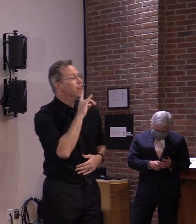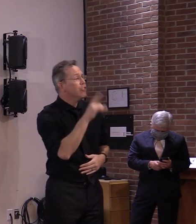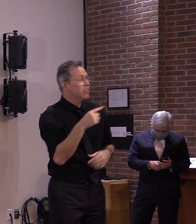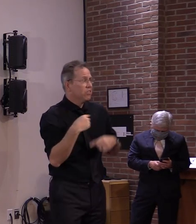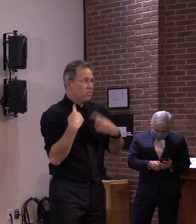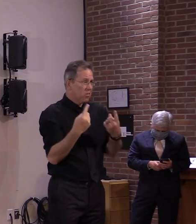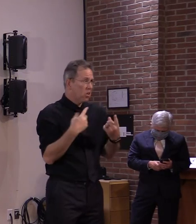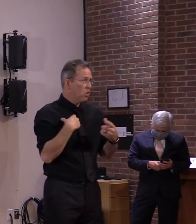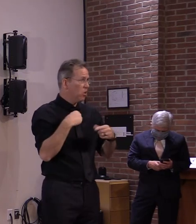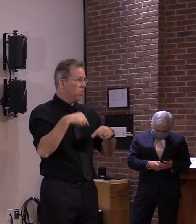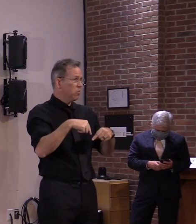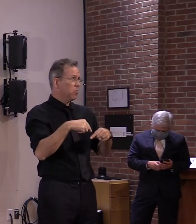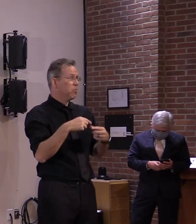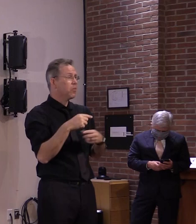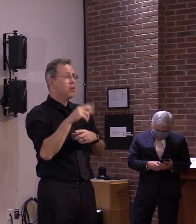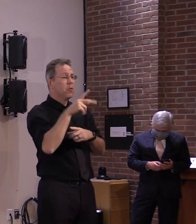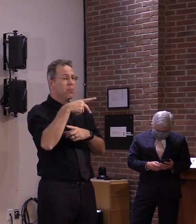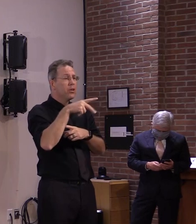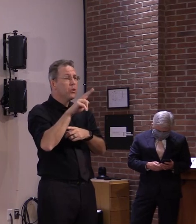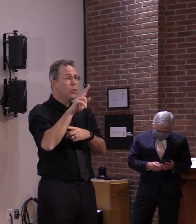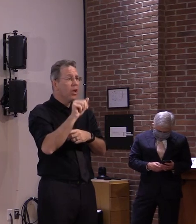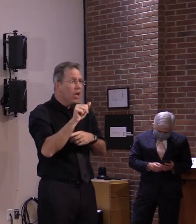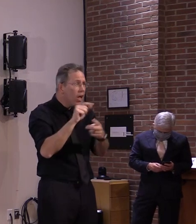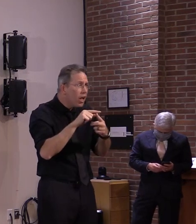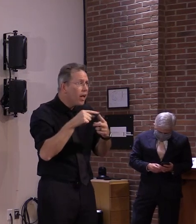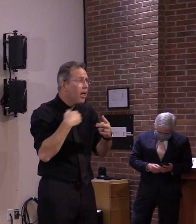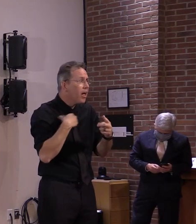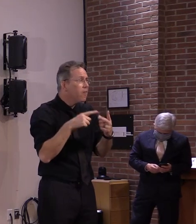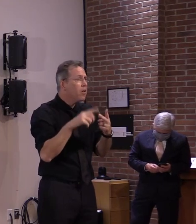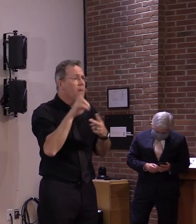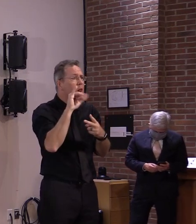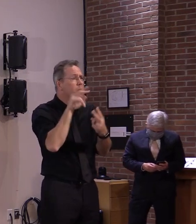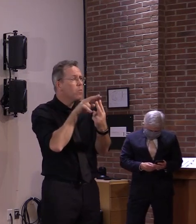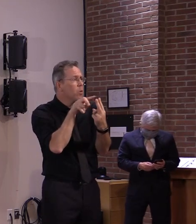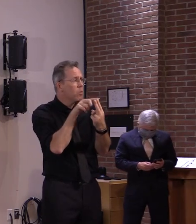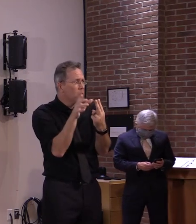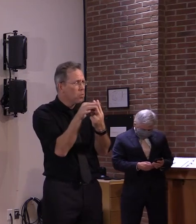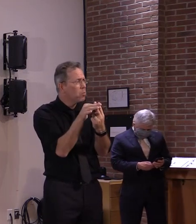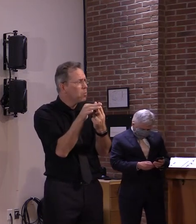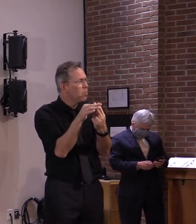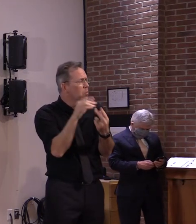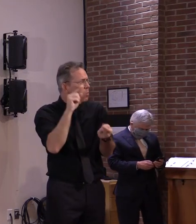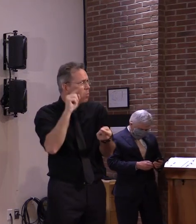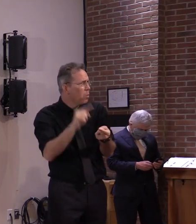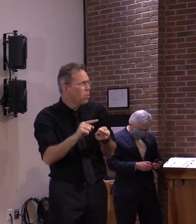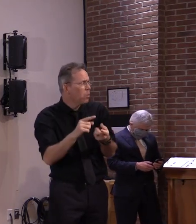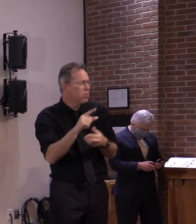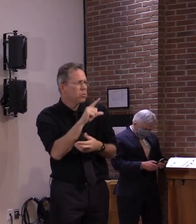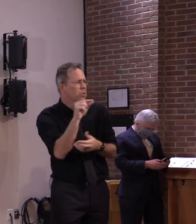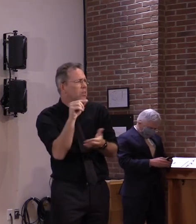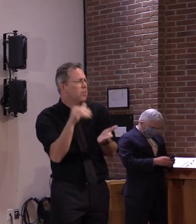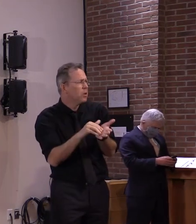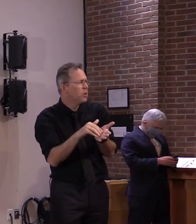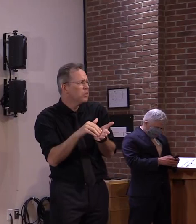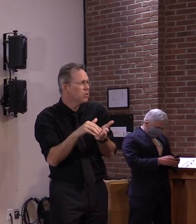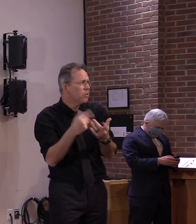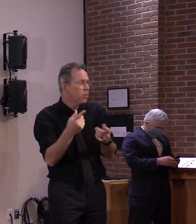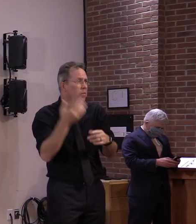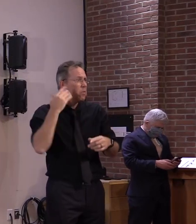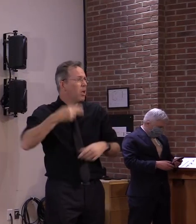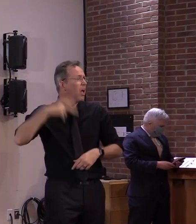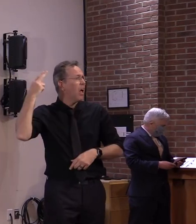and traditional unemployment, I believe we're around the 20,000 mark from a high of